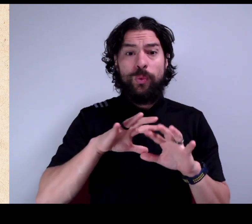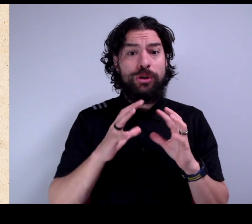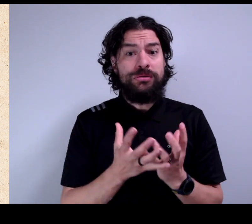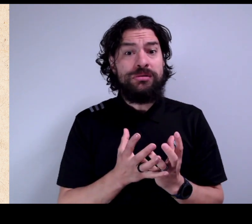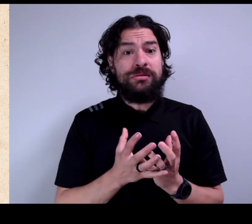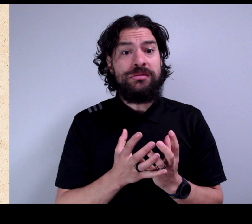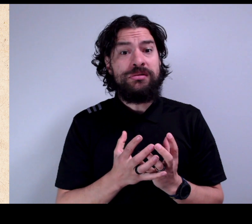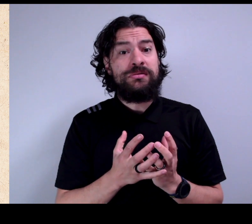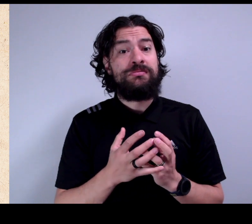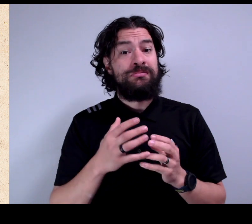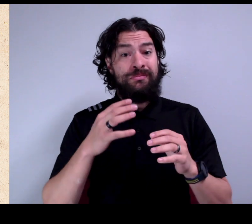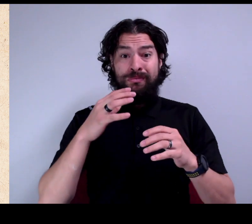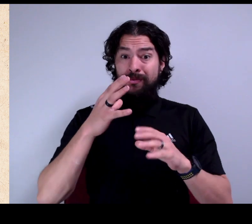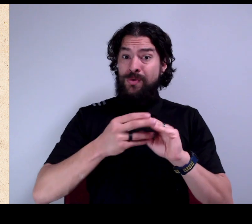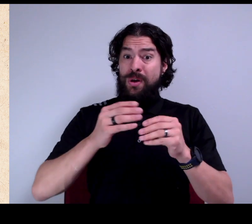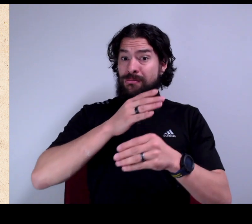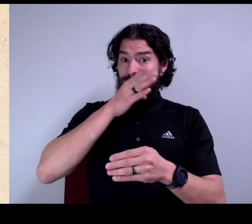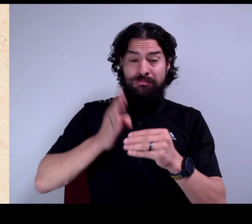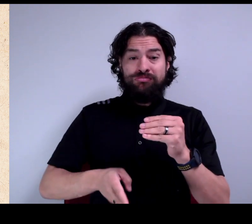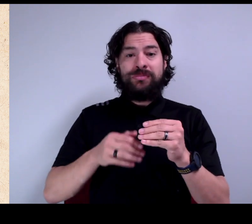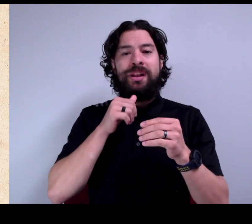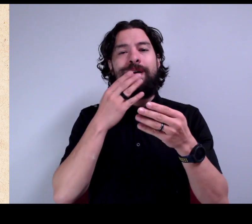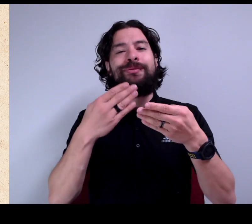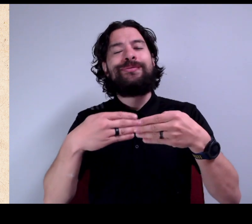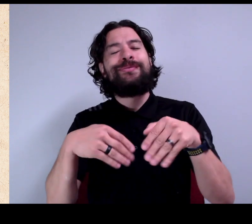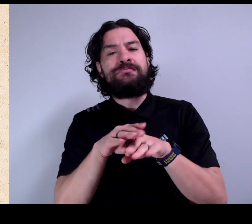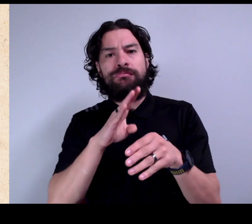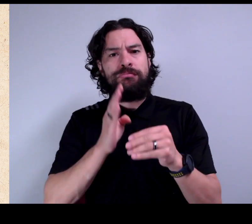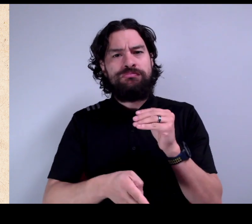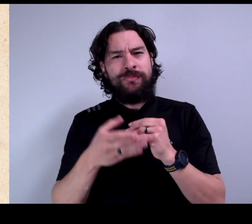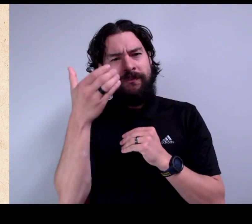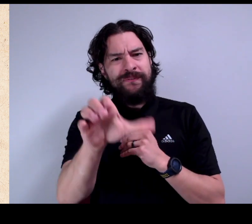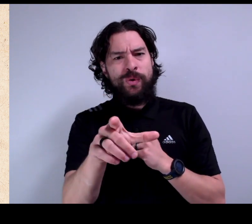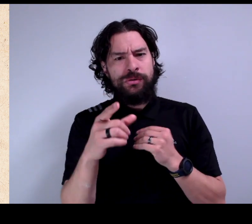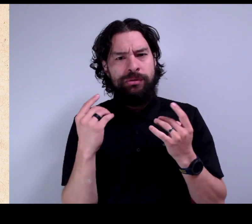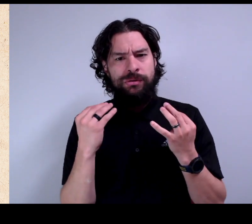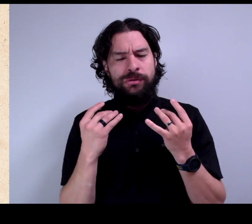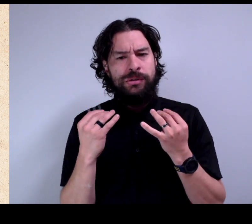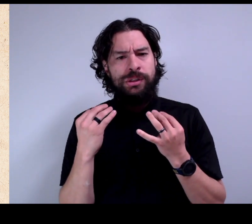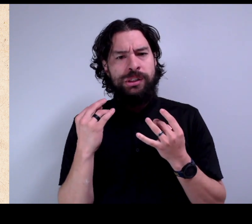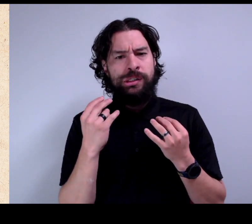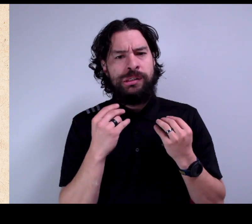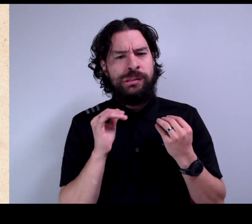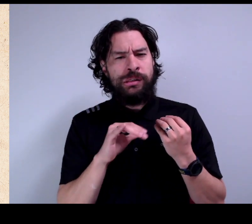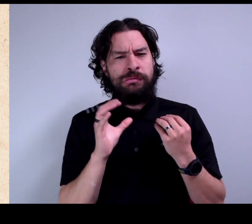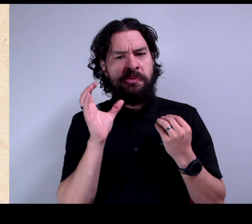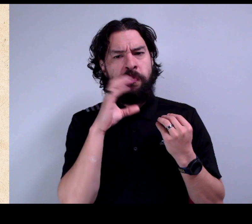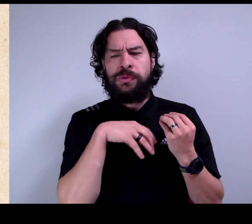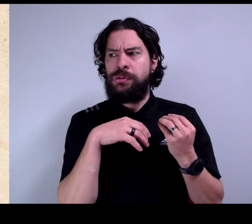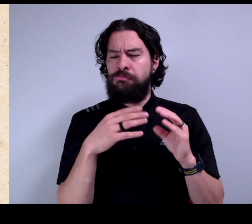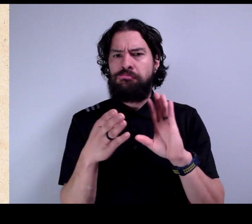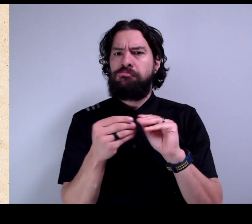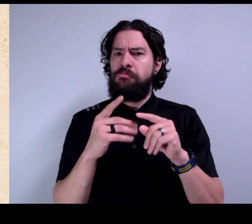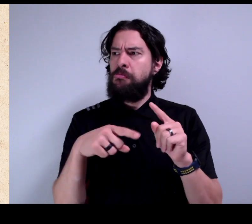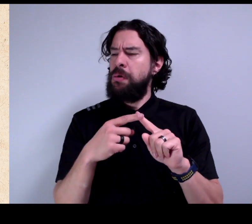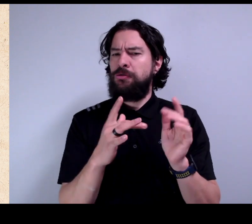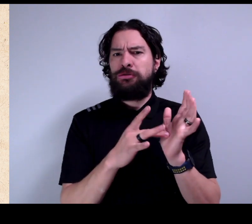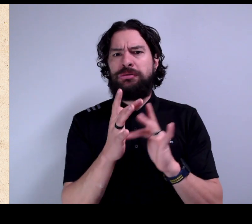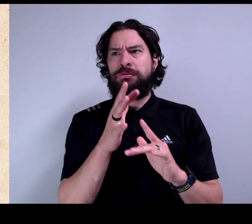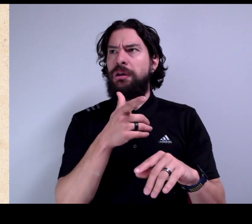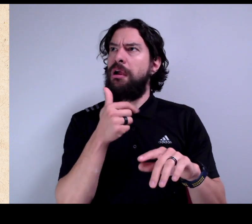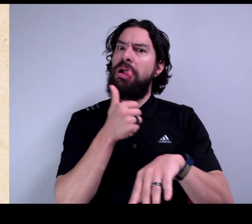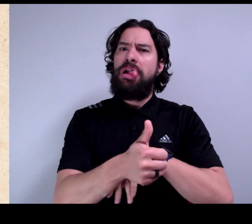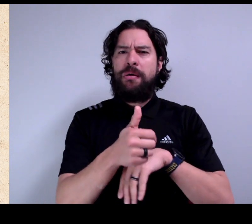the sins of the world. And so this story ends without closure, and it forces you, the reader, to grapple with this very strange